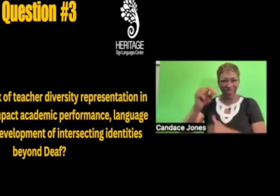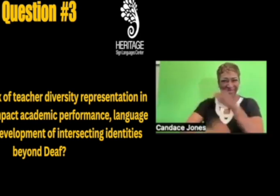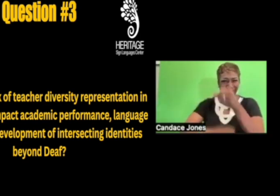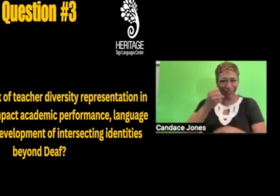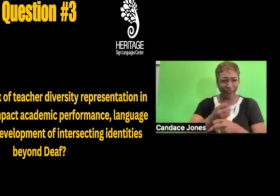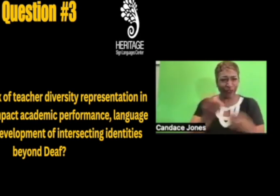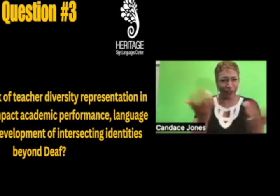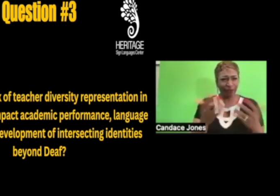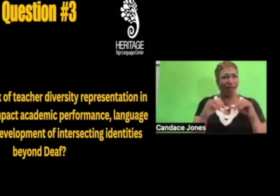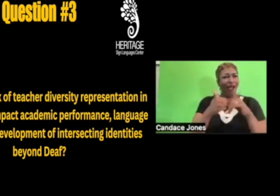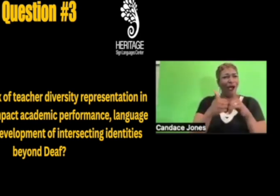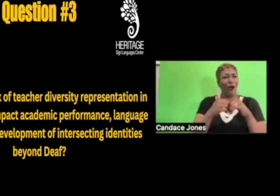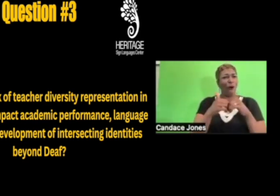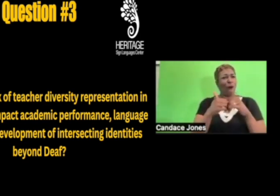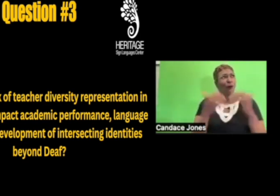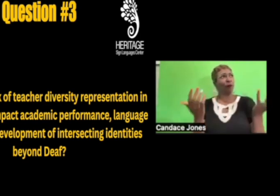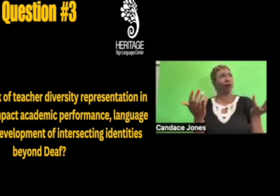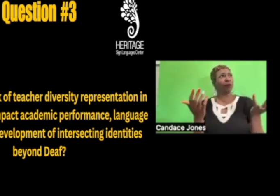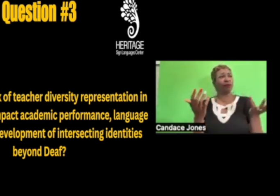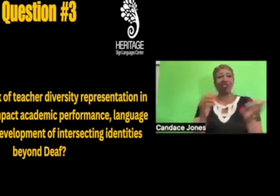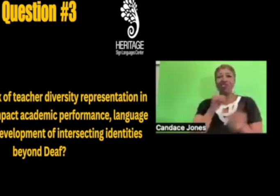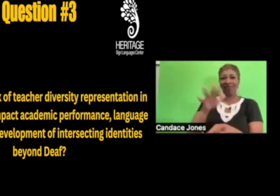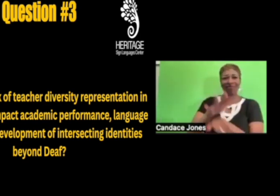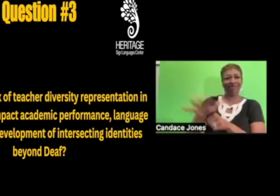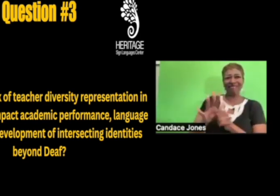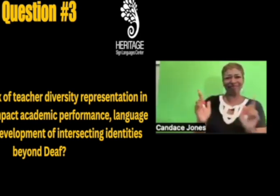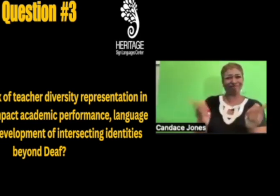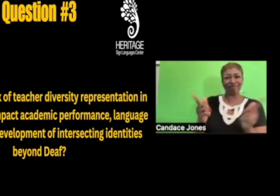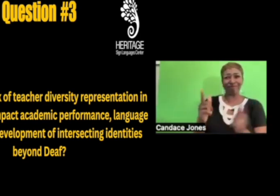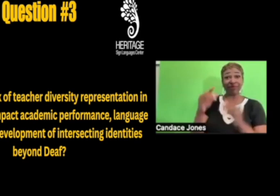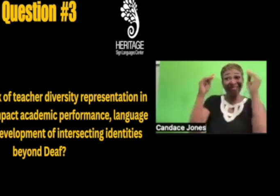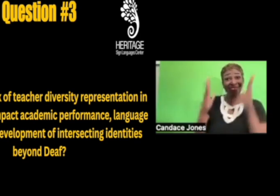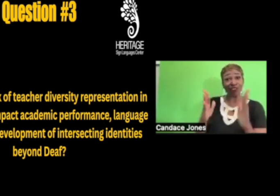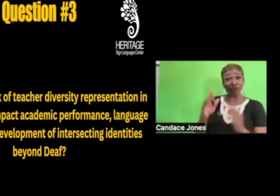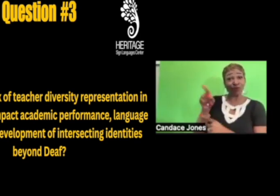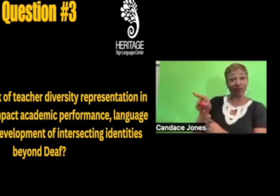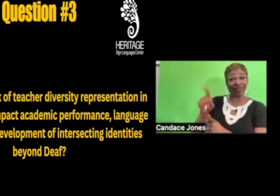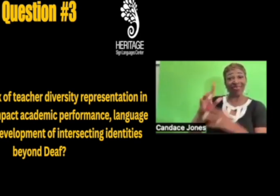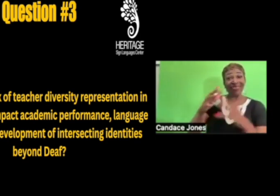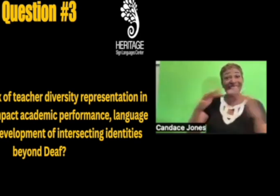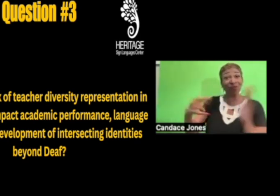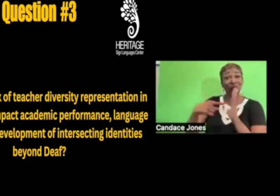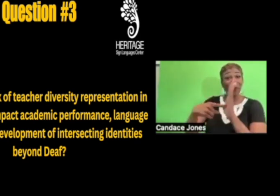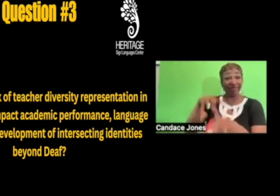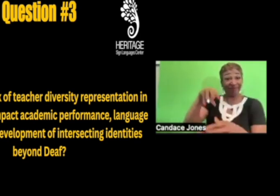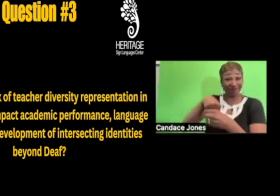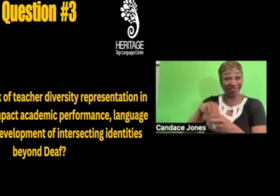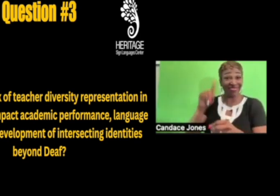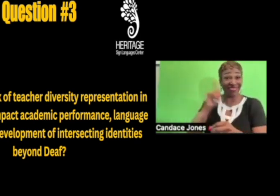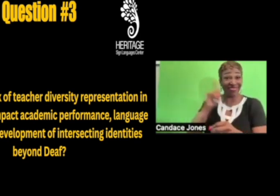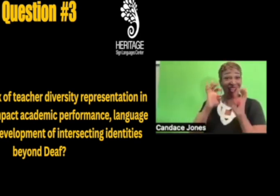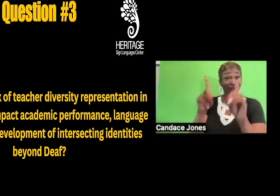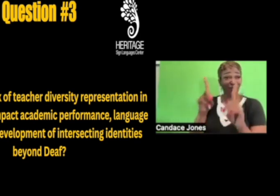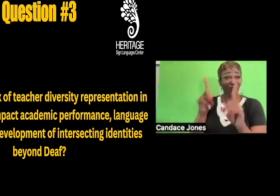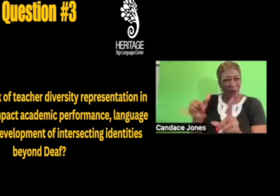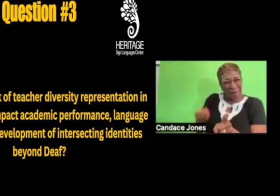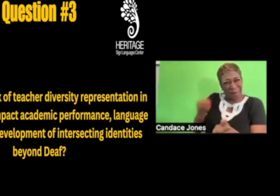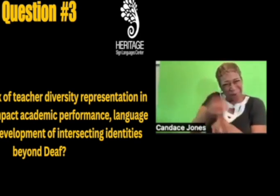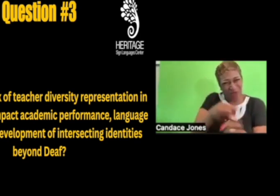because we realize that what has happened traditionally is something that continues to happen. We would